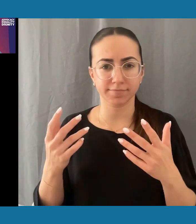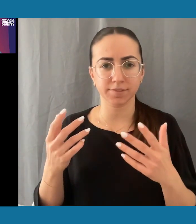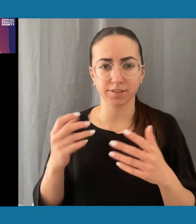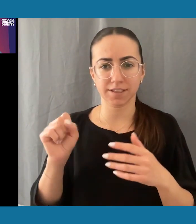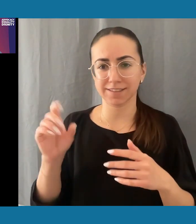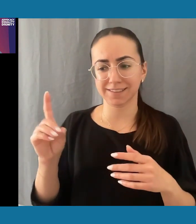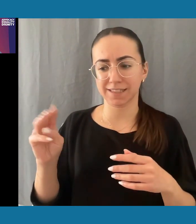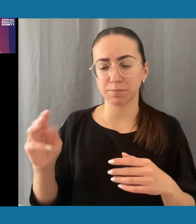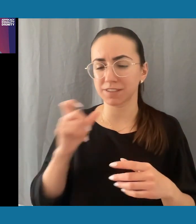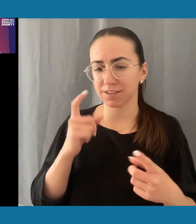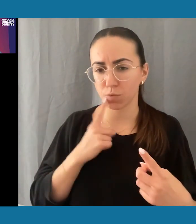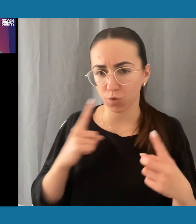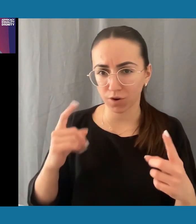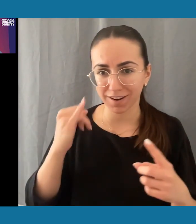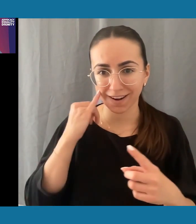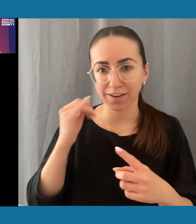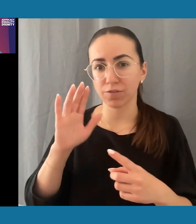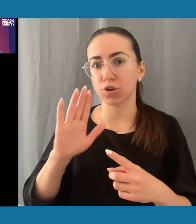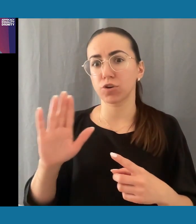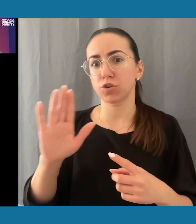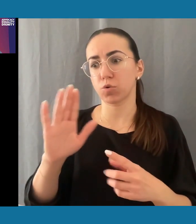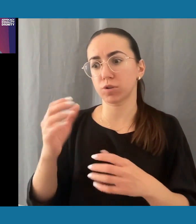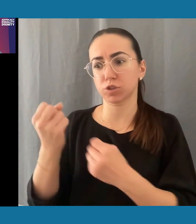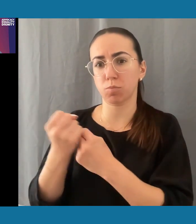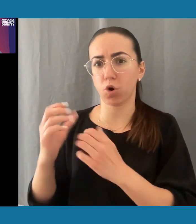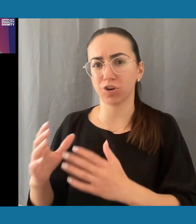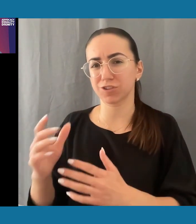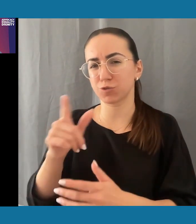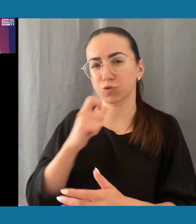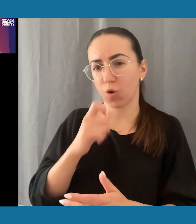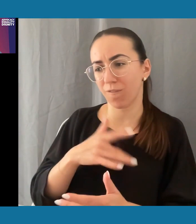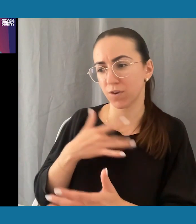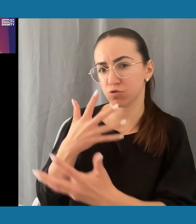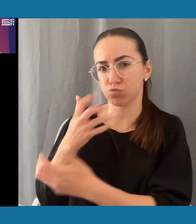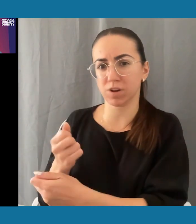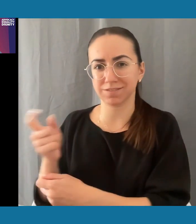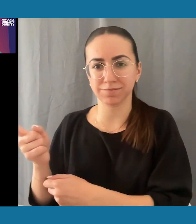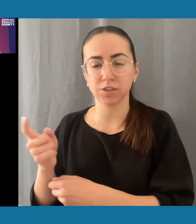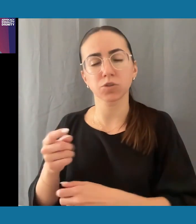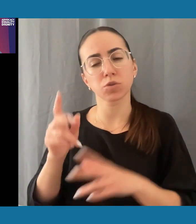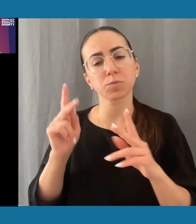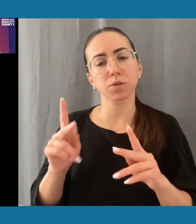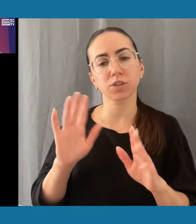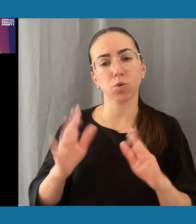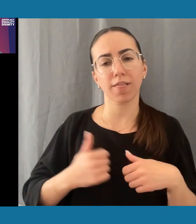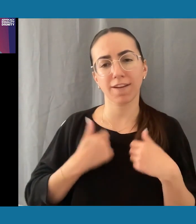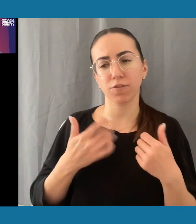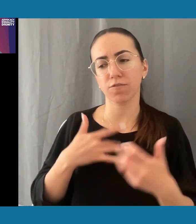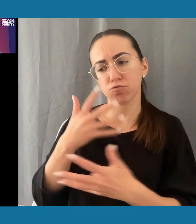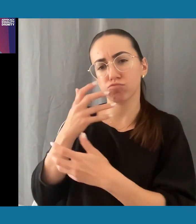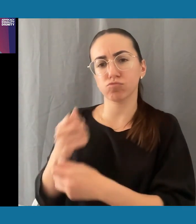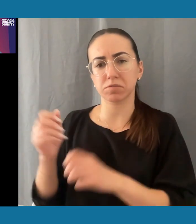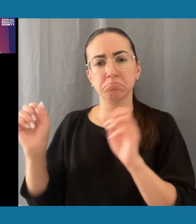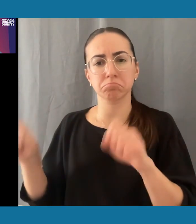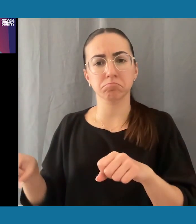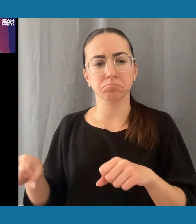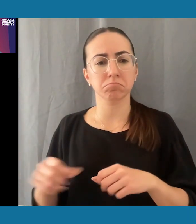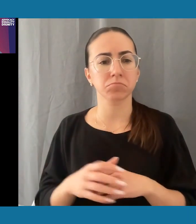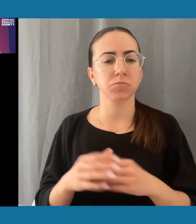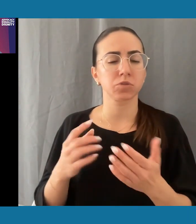if your supporters are not trustworthy. So they need to have people in their lives that they trust and they're willing to go to discuss